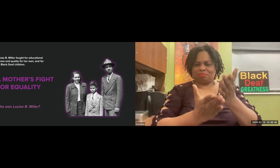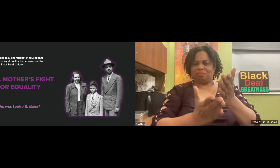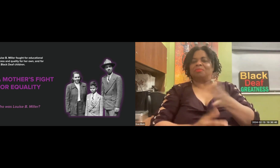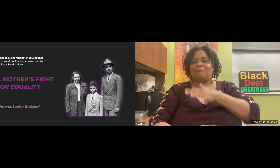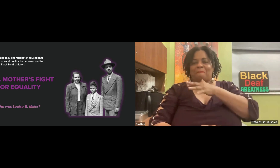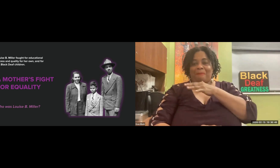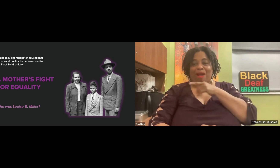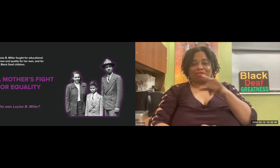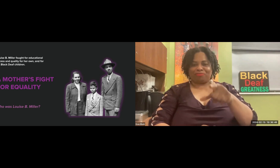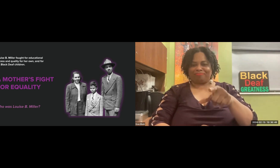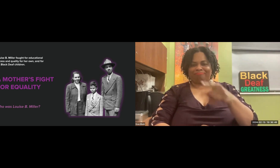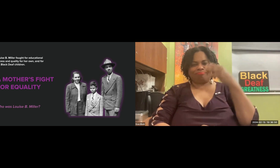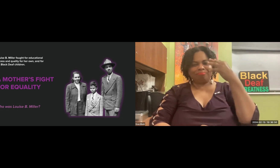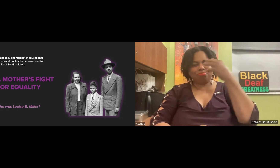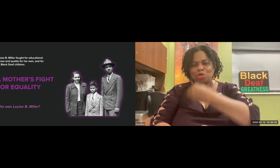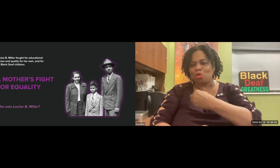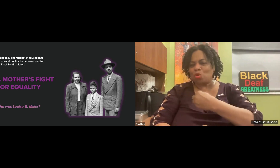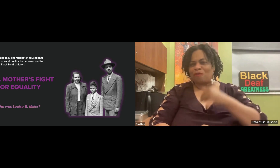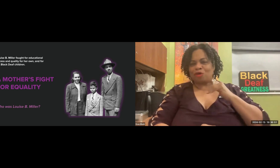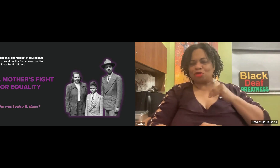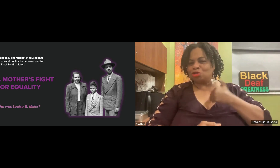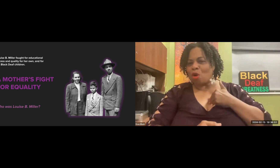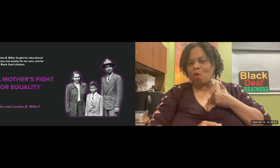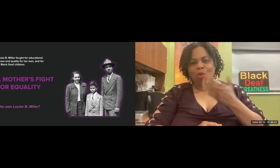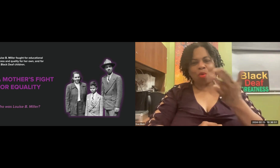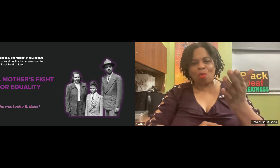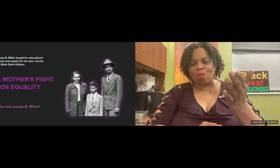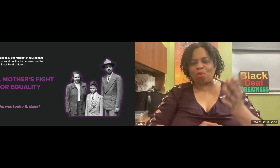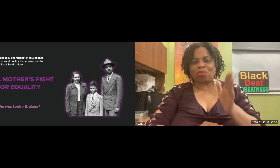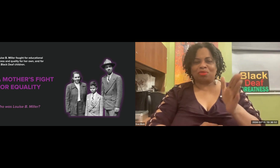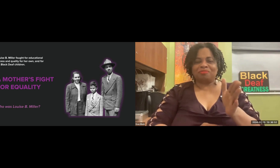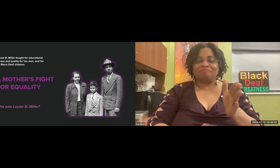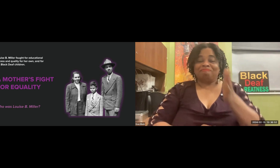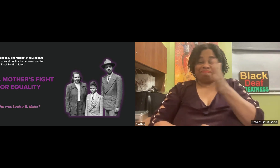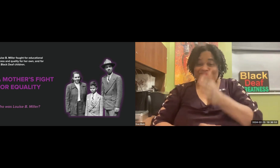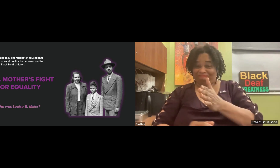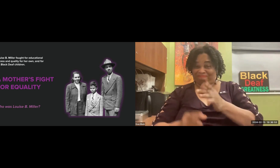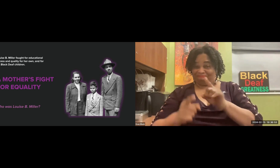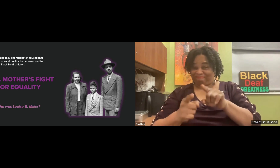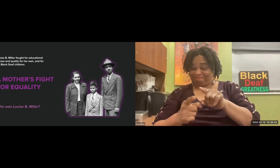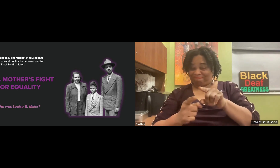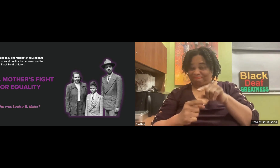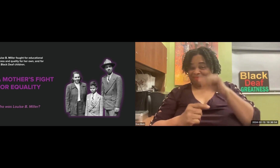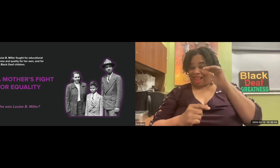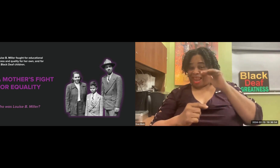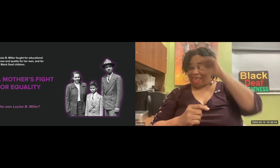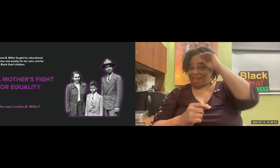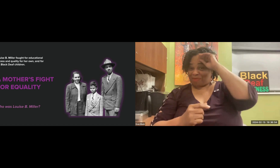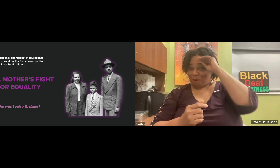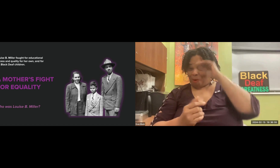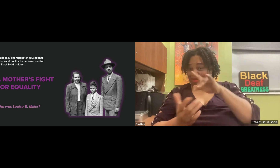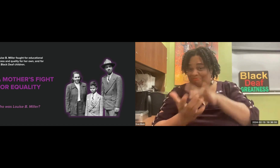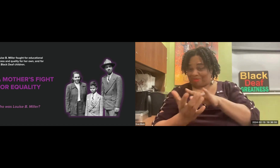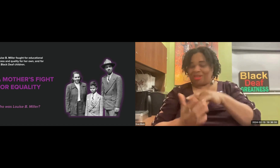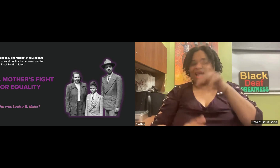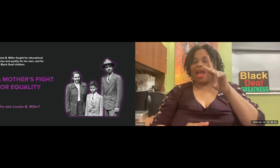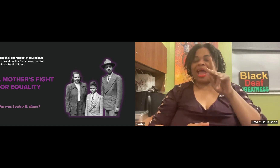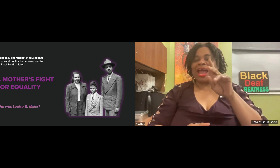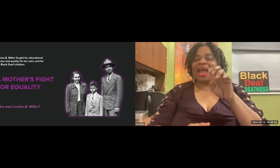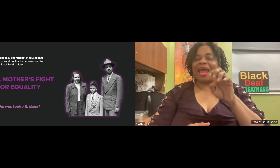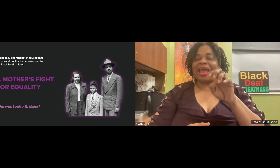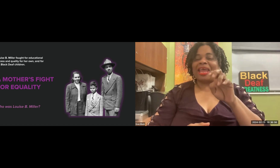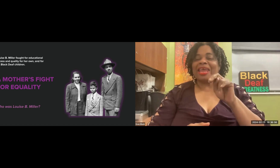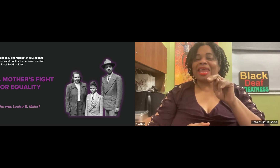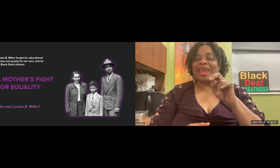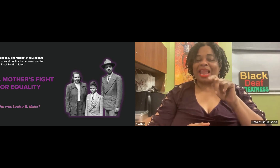woman, Louise B. Miller? She was a mother with a beautiful soul.